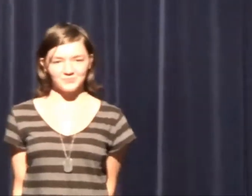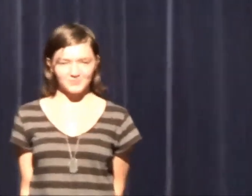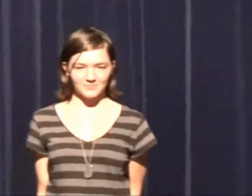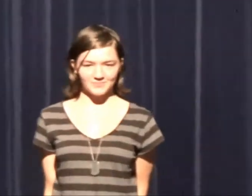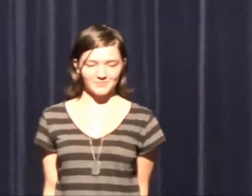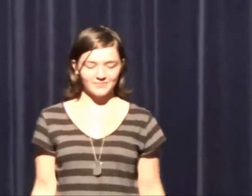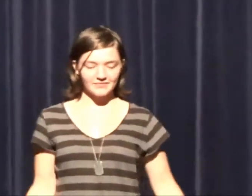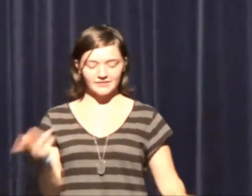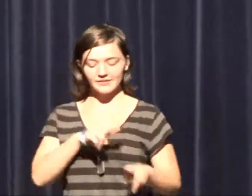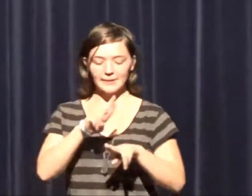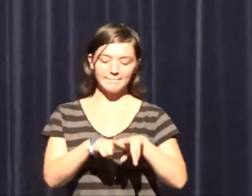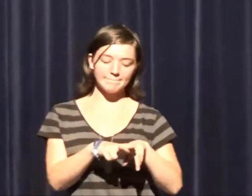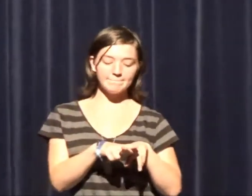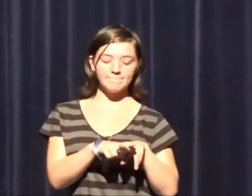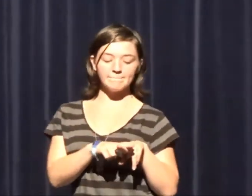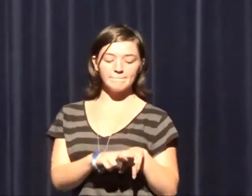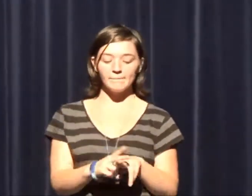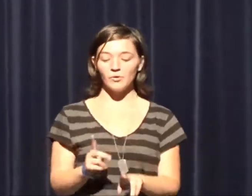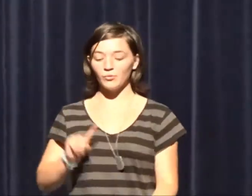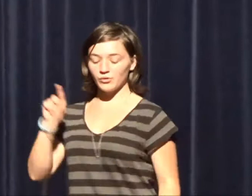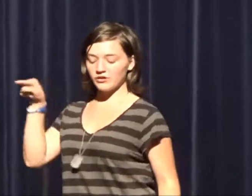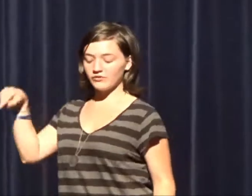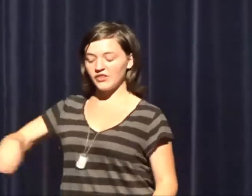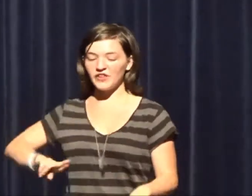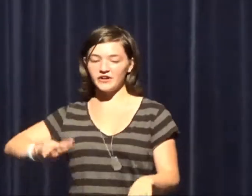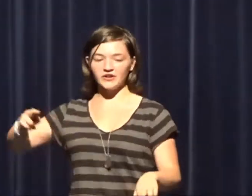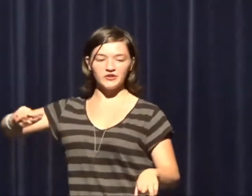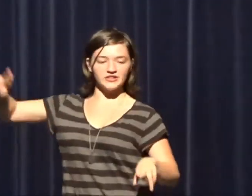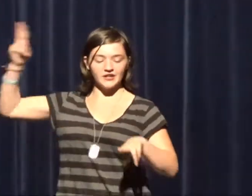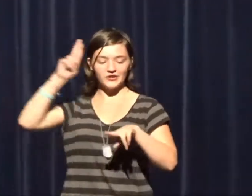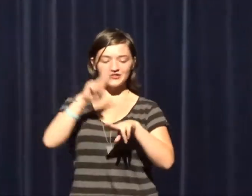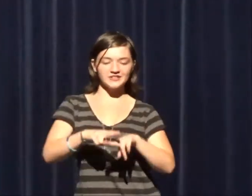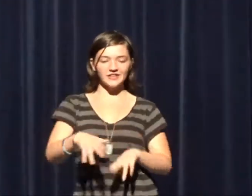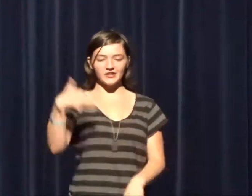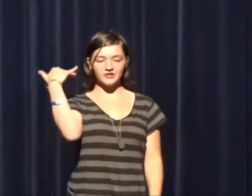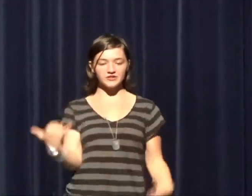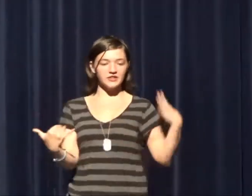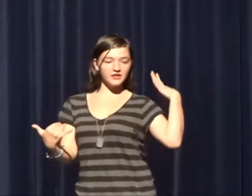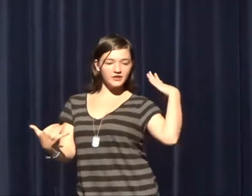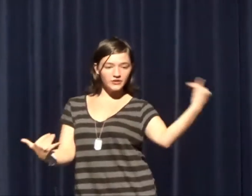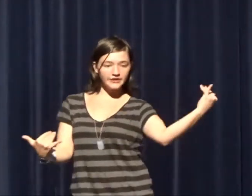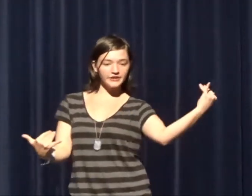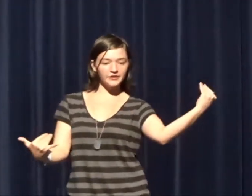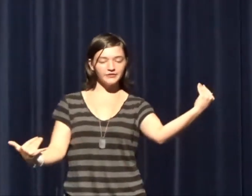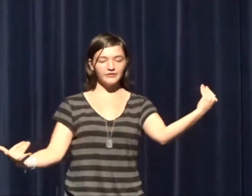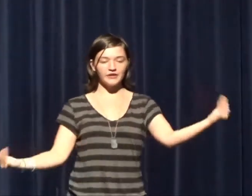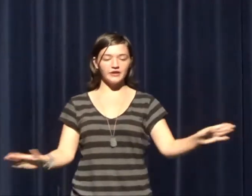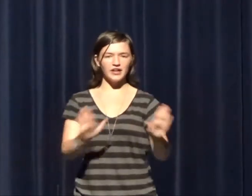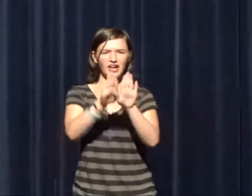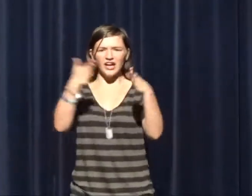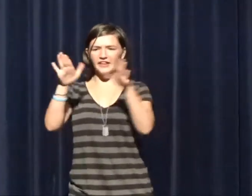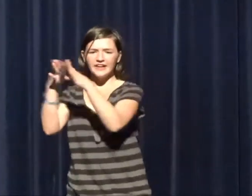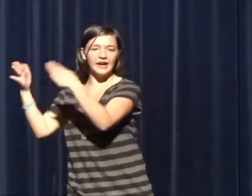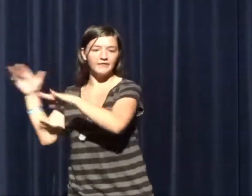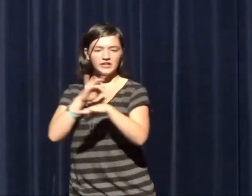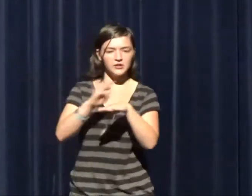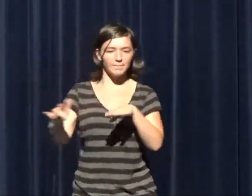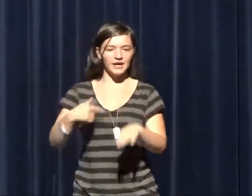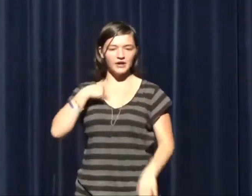Take a seat, right over there, sit on the stairs, stay and leave Cabinet to bed